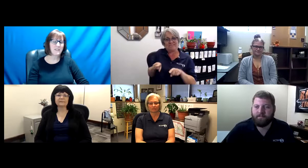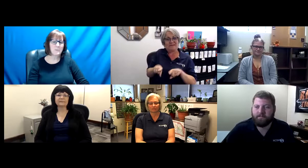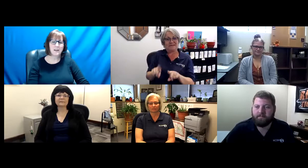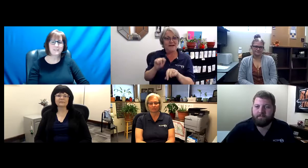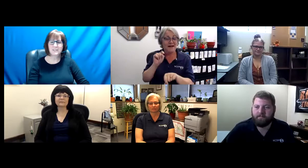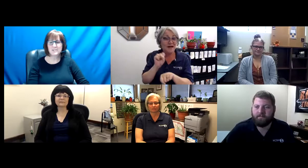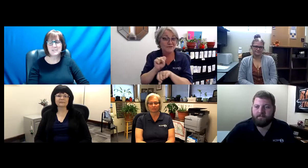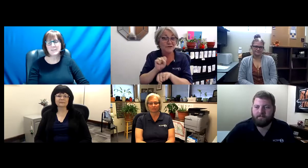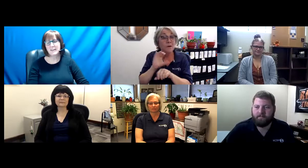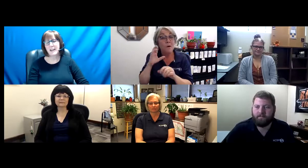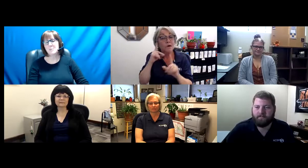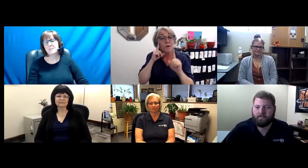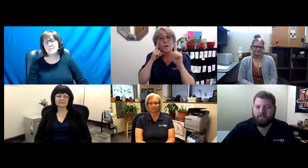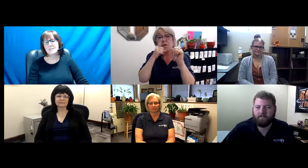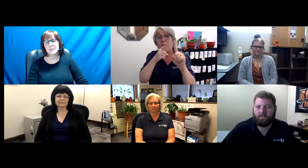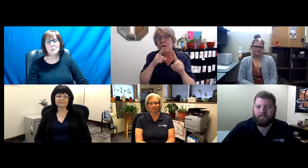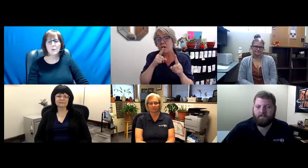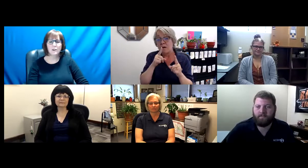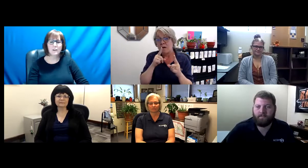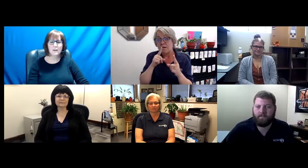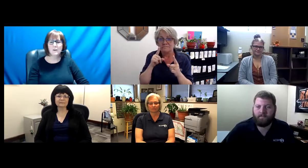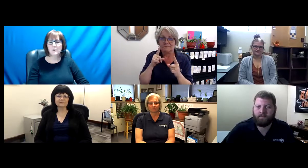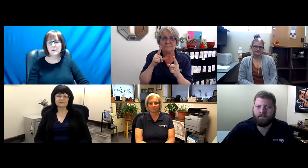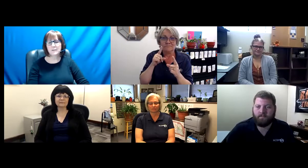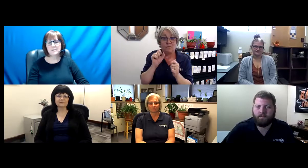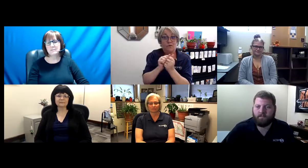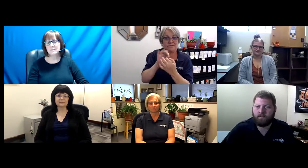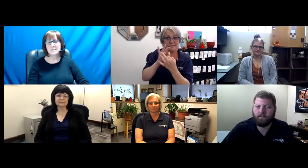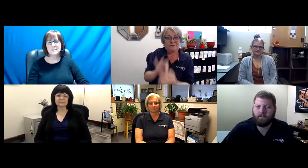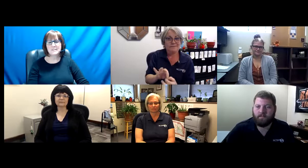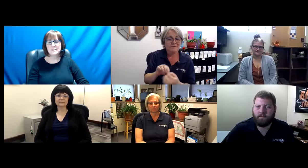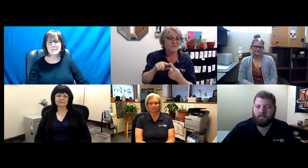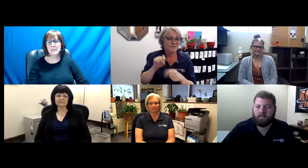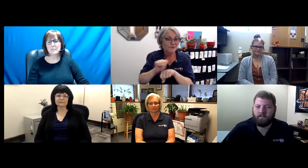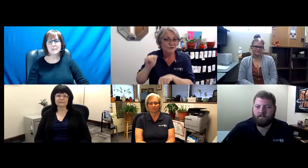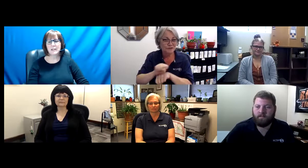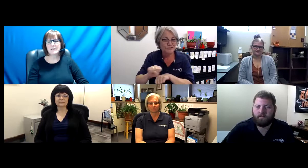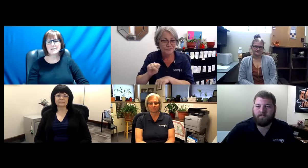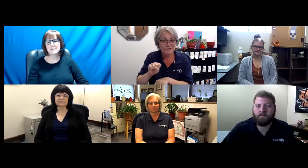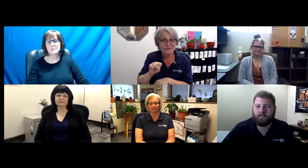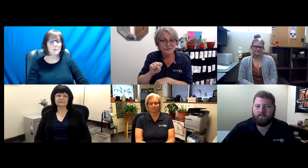about, something that happens either at work or something related to